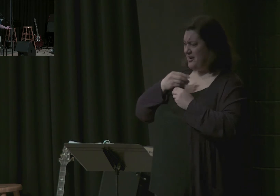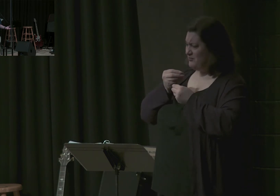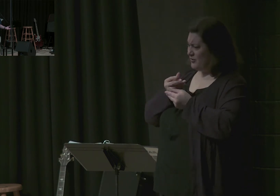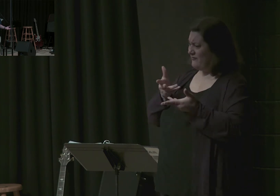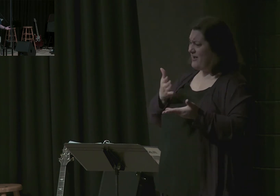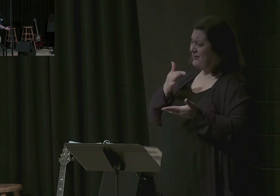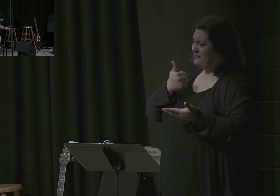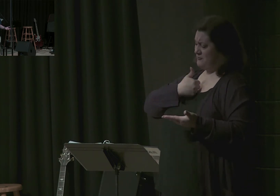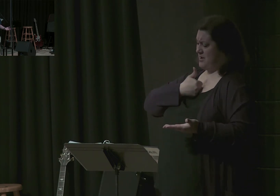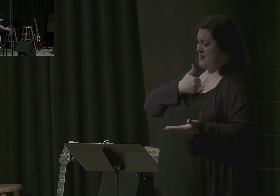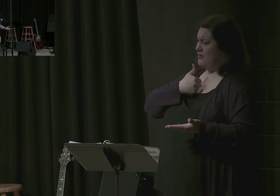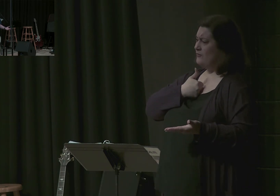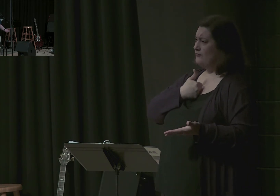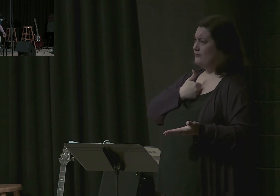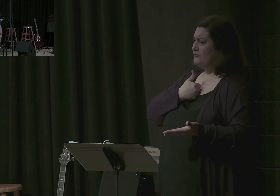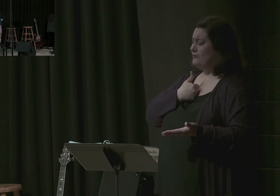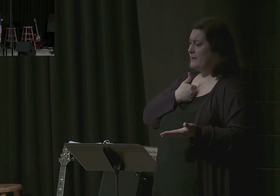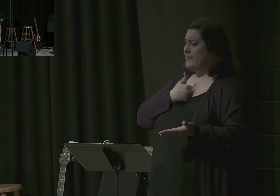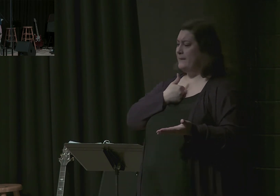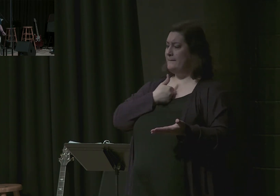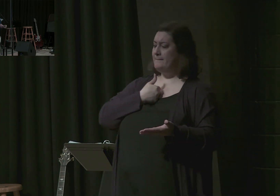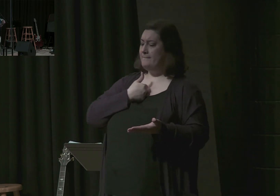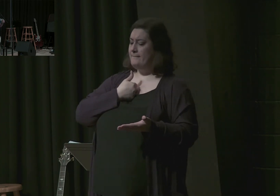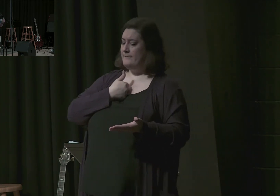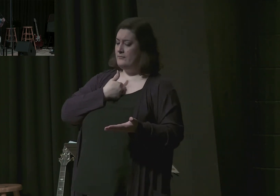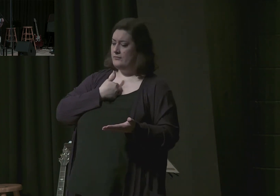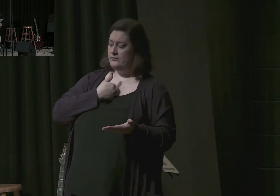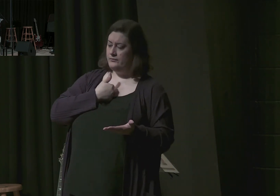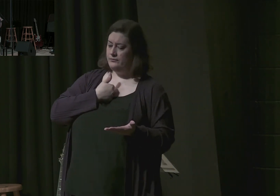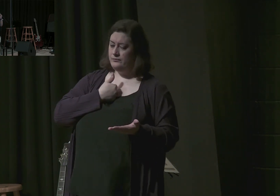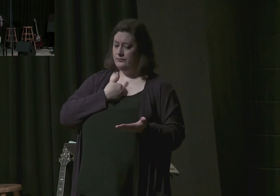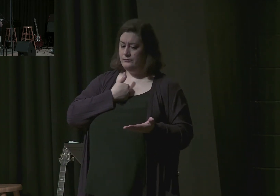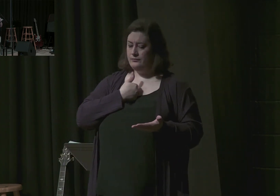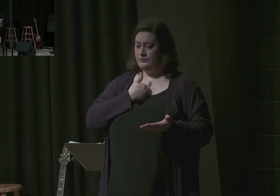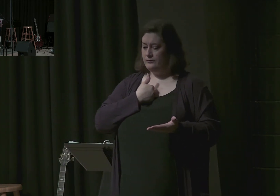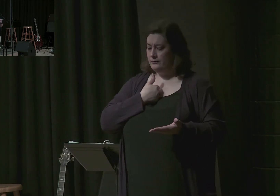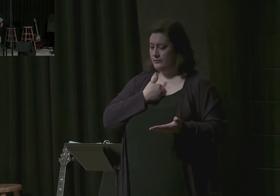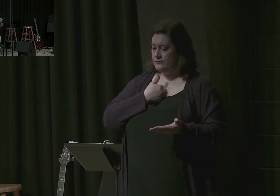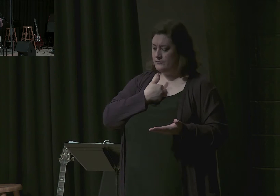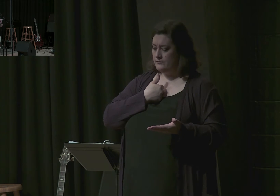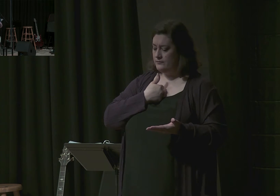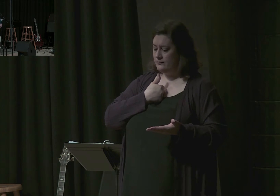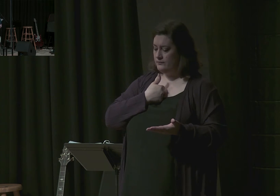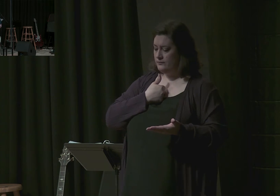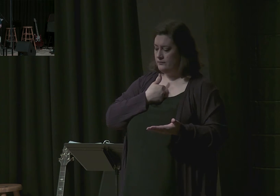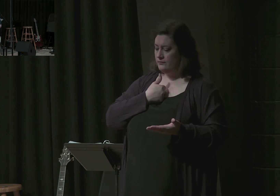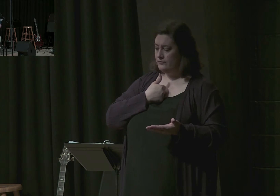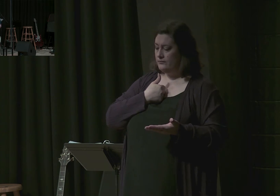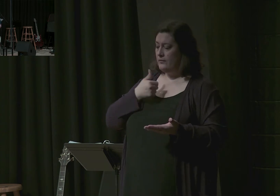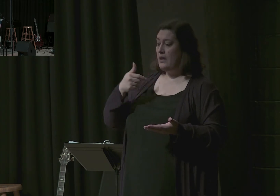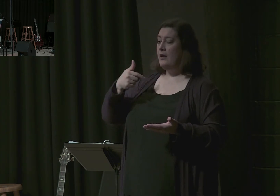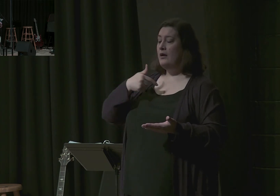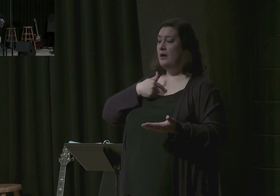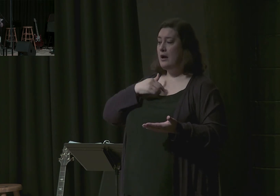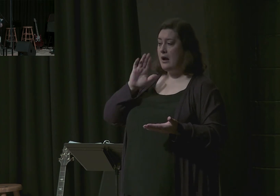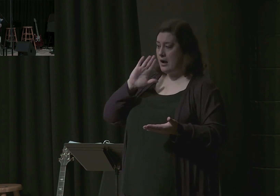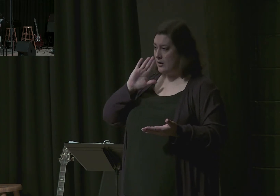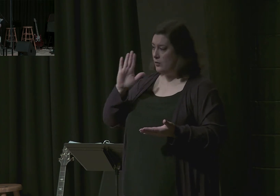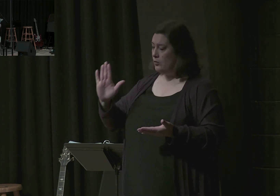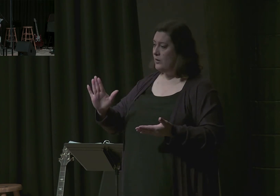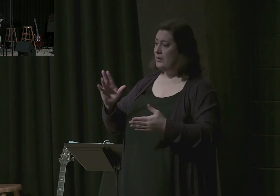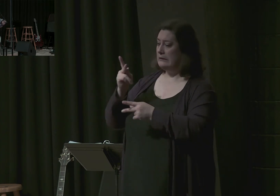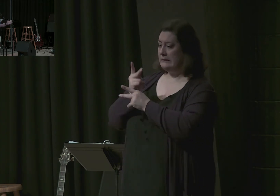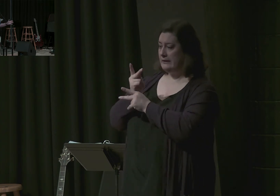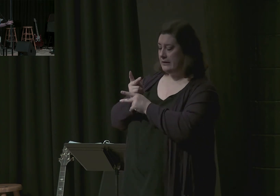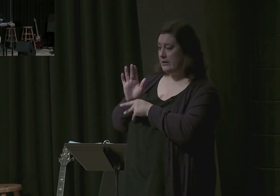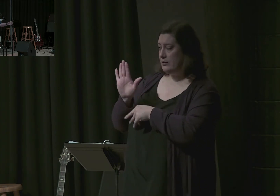household? And he said, well, what shall I give you? And Jacob said, you will not give me anything. If you will do this